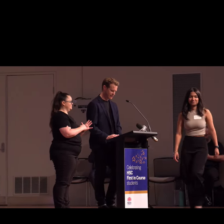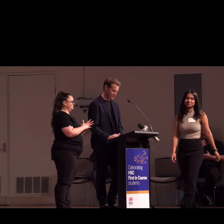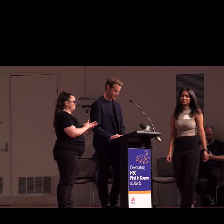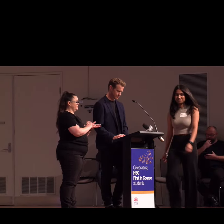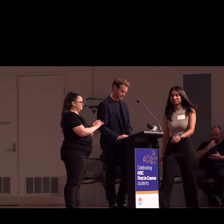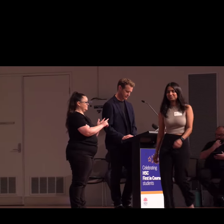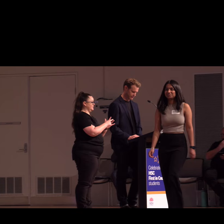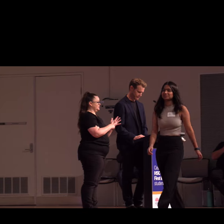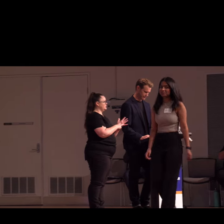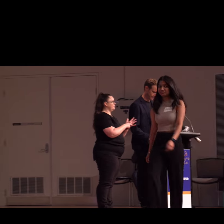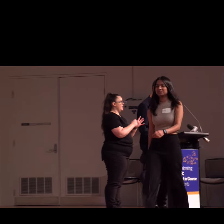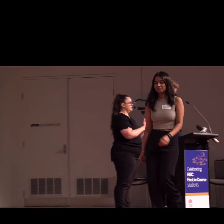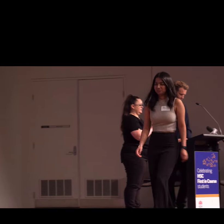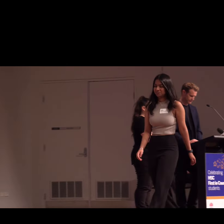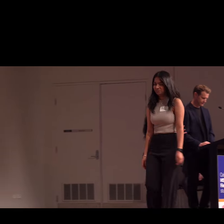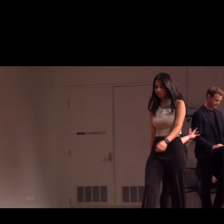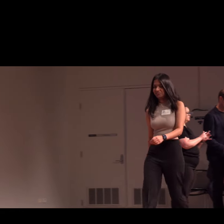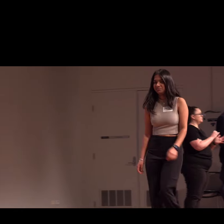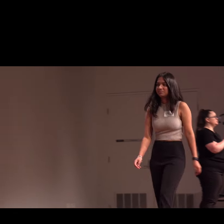School.